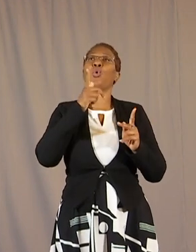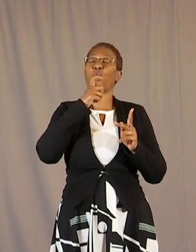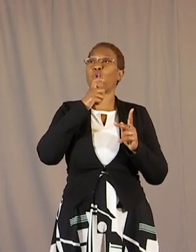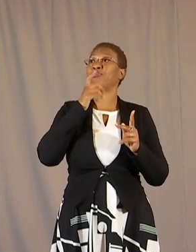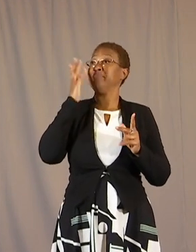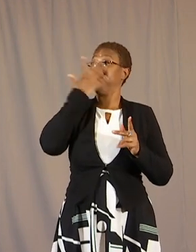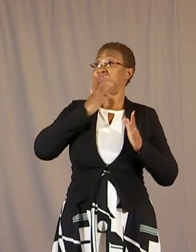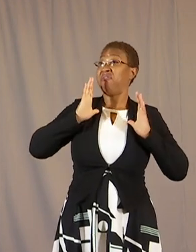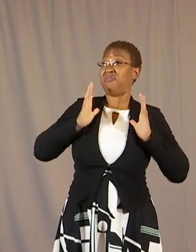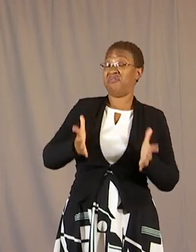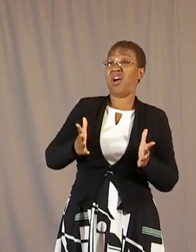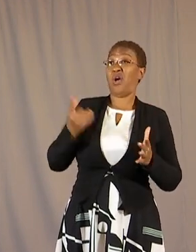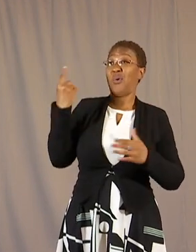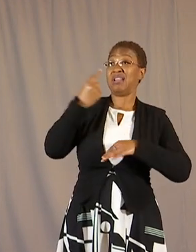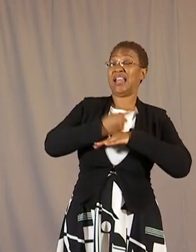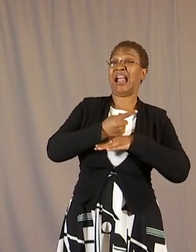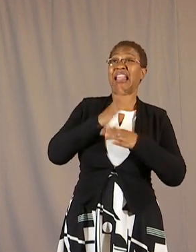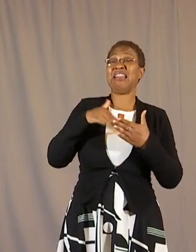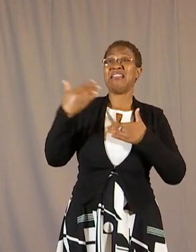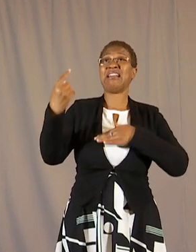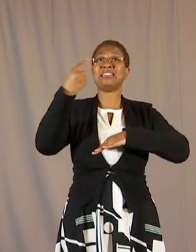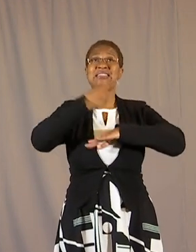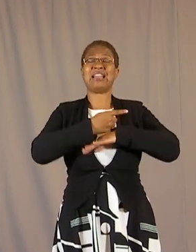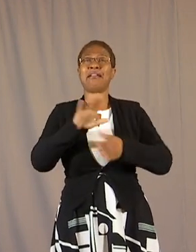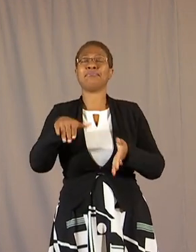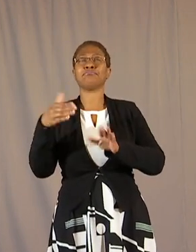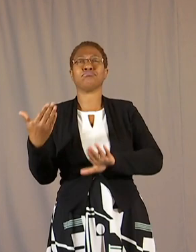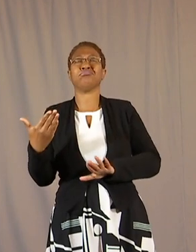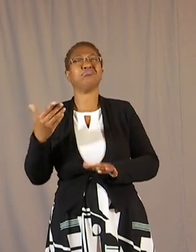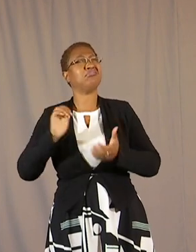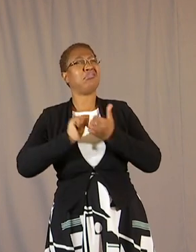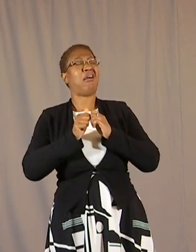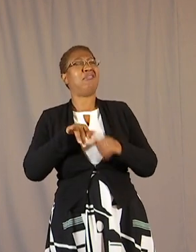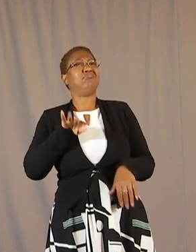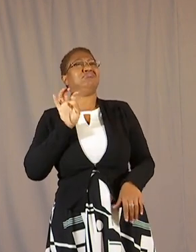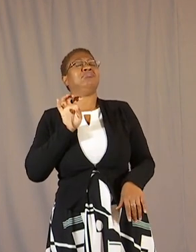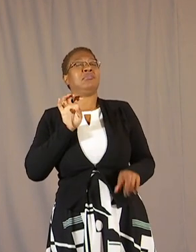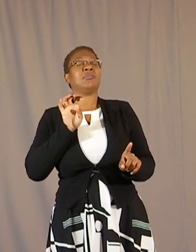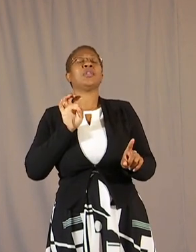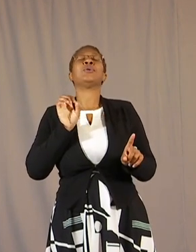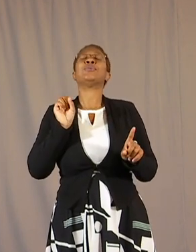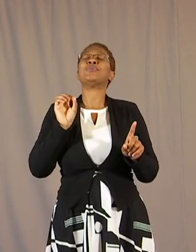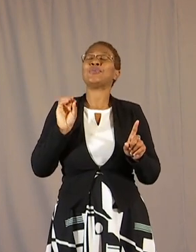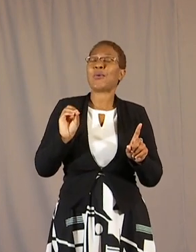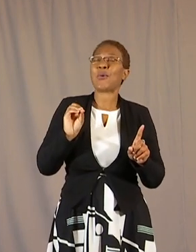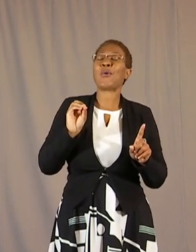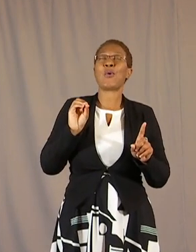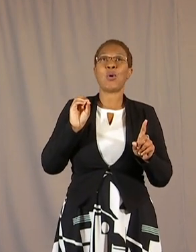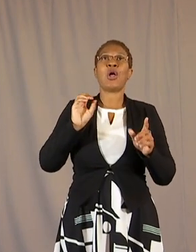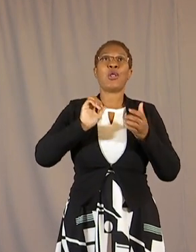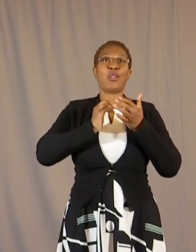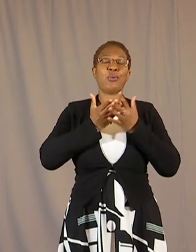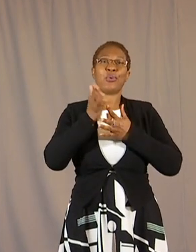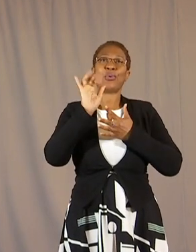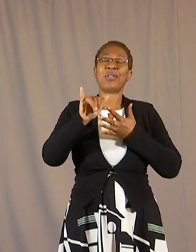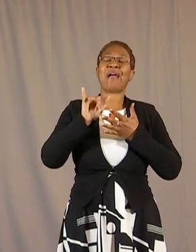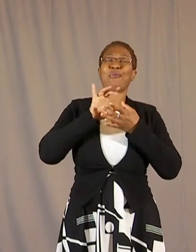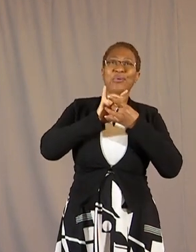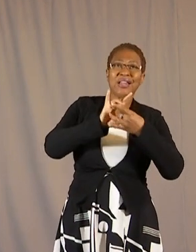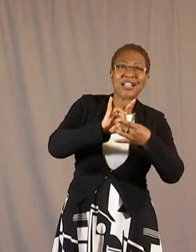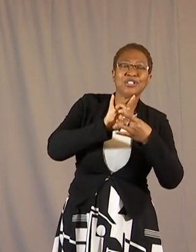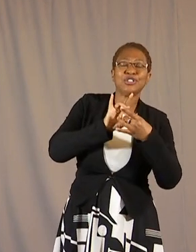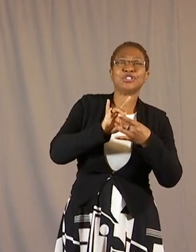that got down to the block and down to that specific area, through those relationships and the